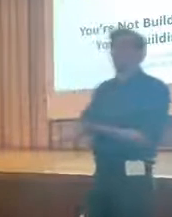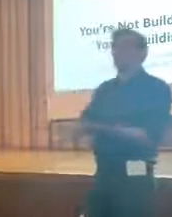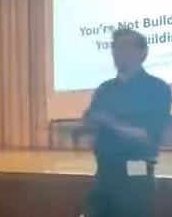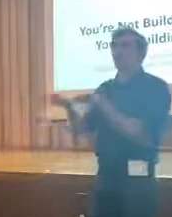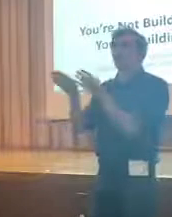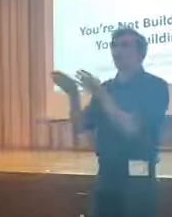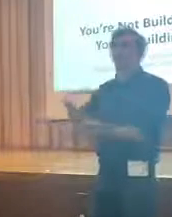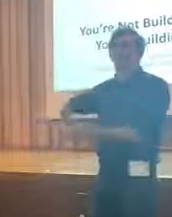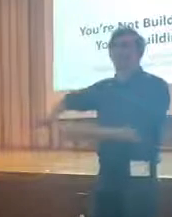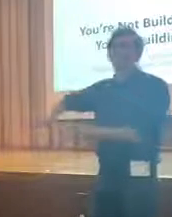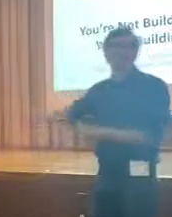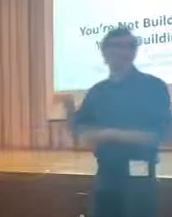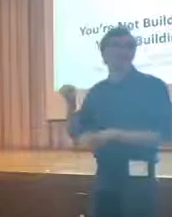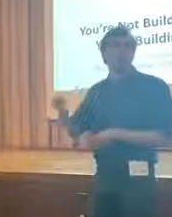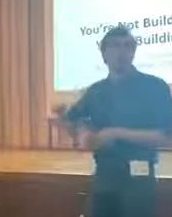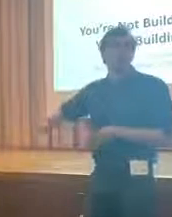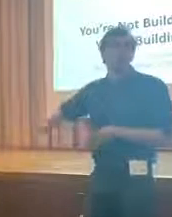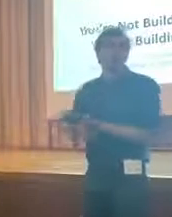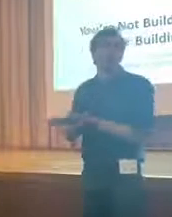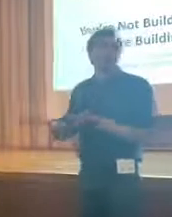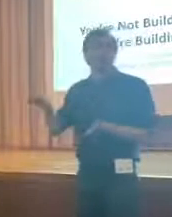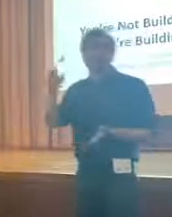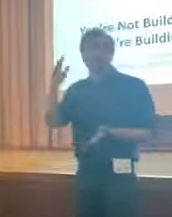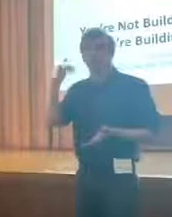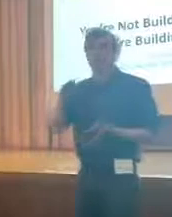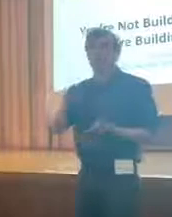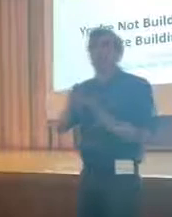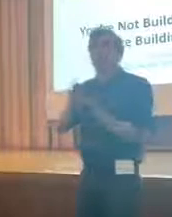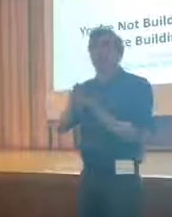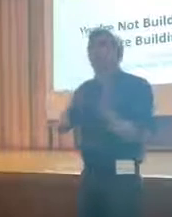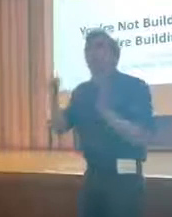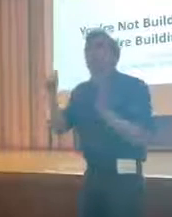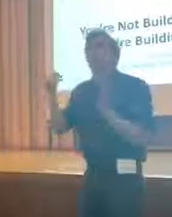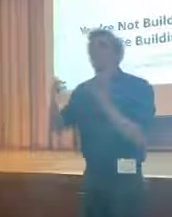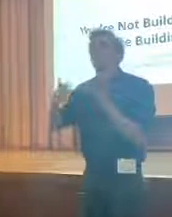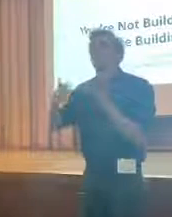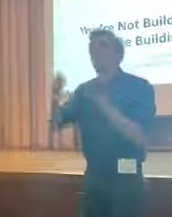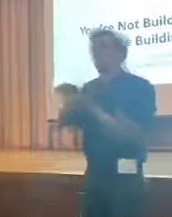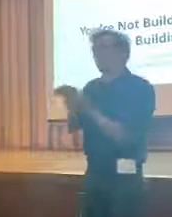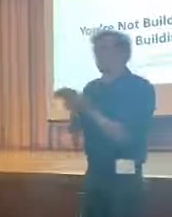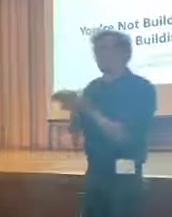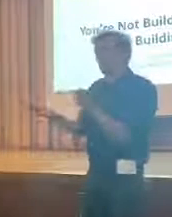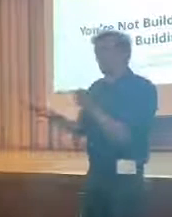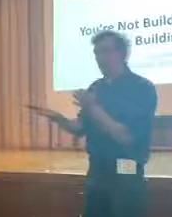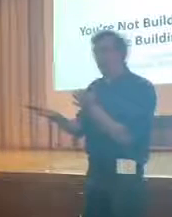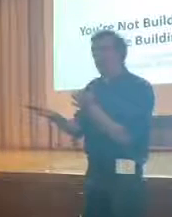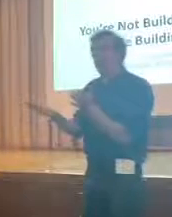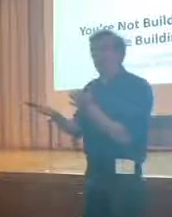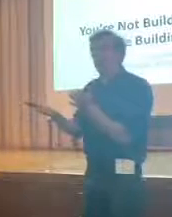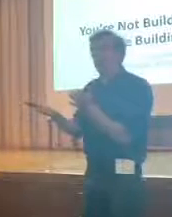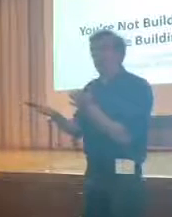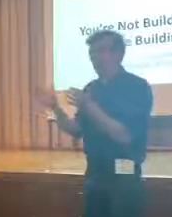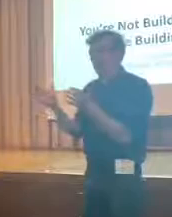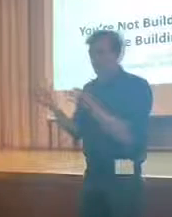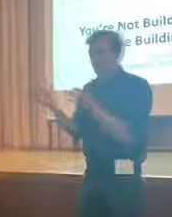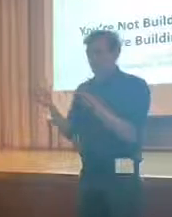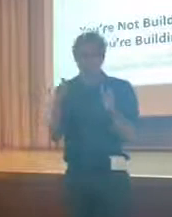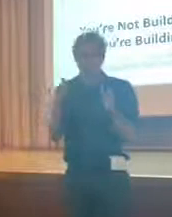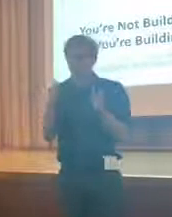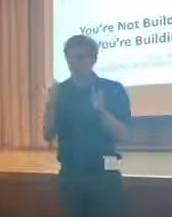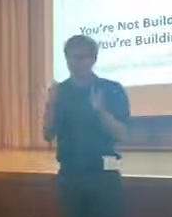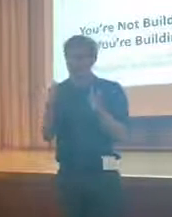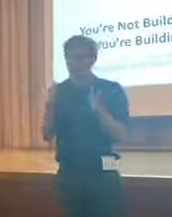it's easier. And the fact that you're in this room today says a lot about how you feel about that.